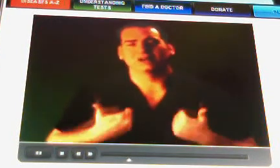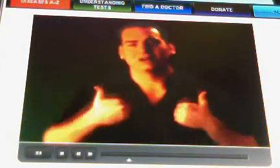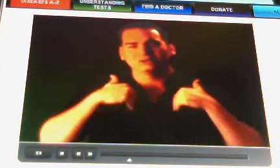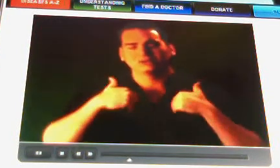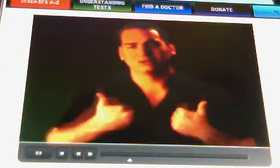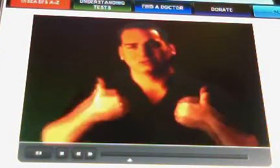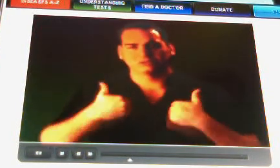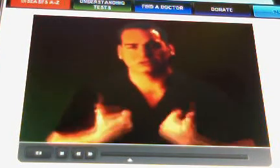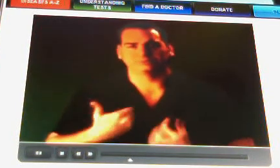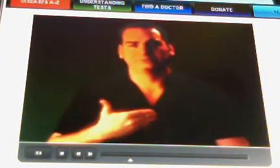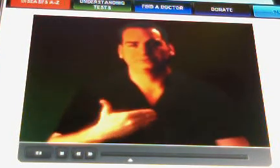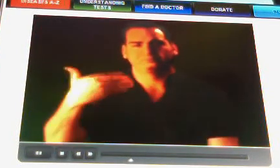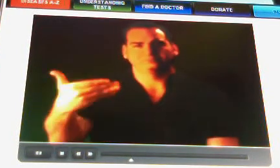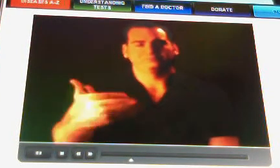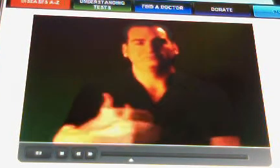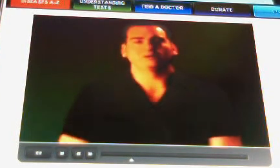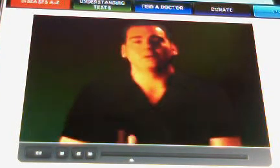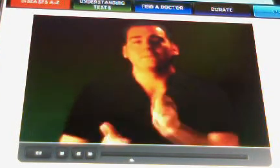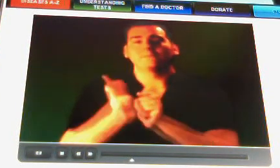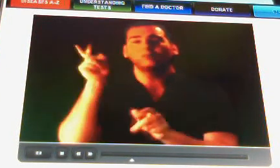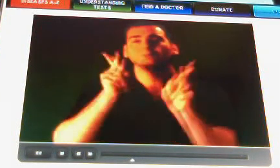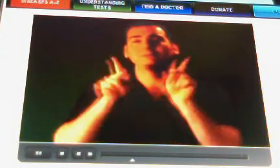fatigue.